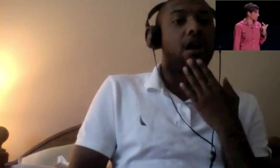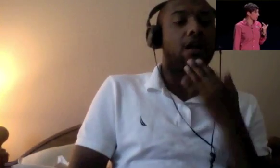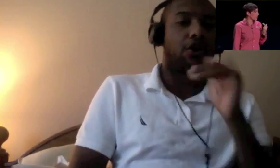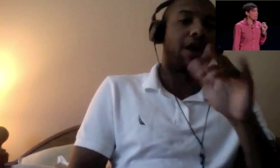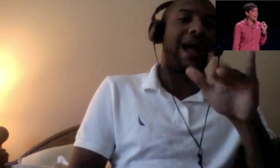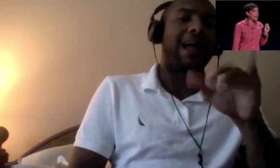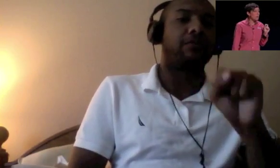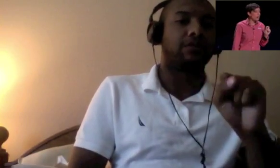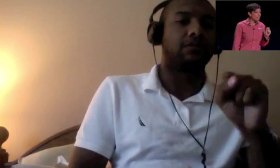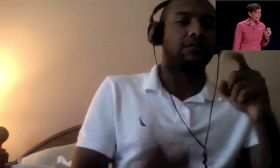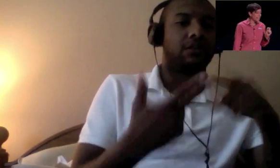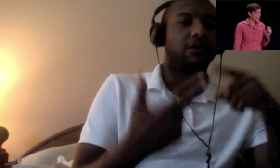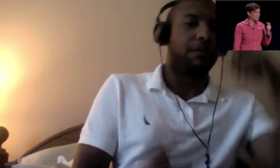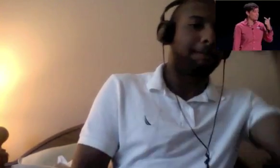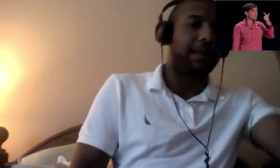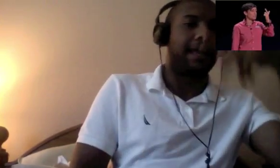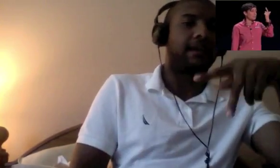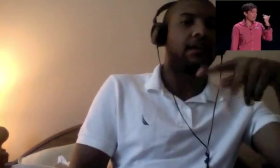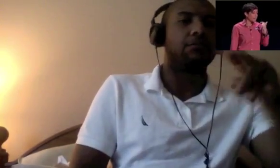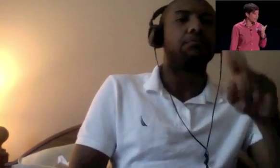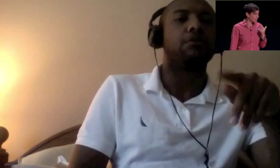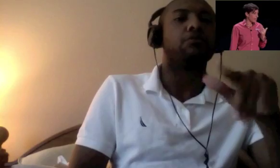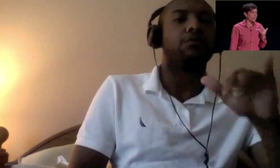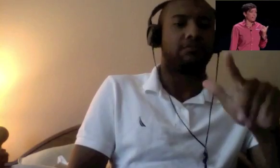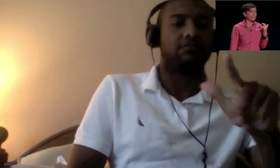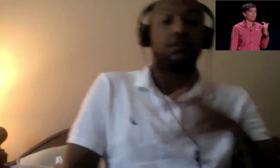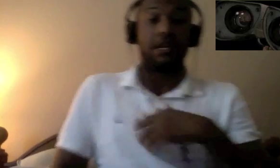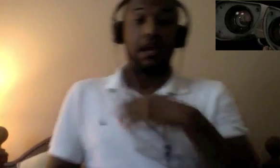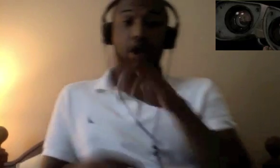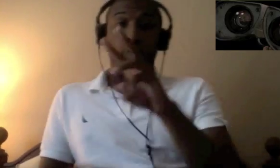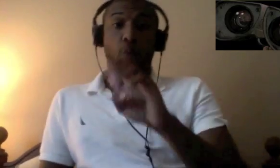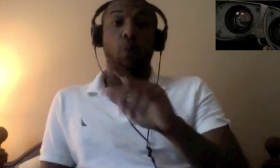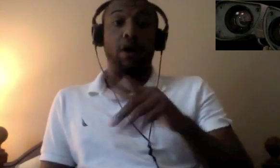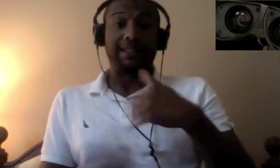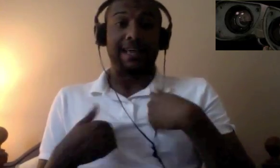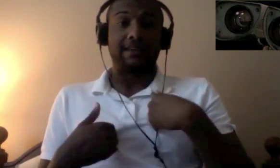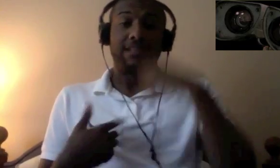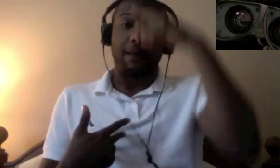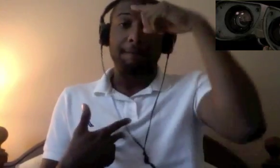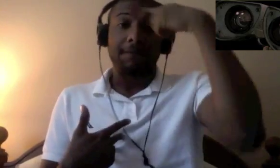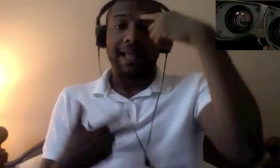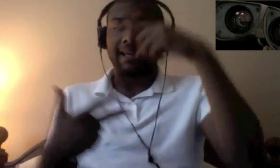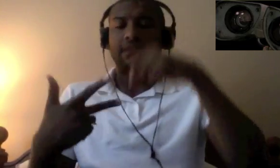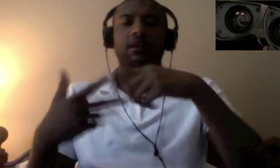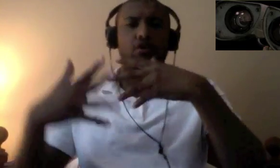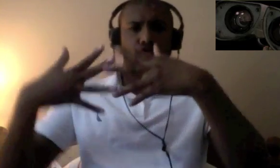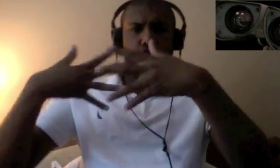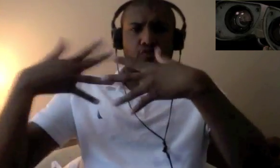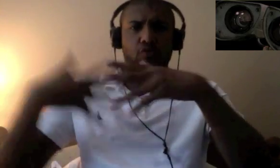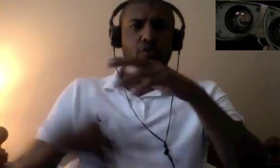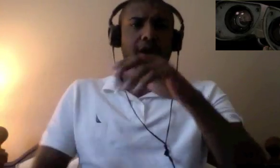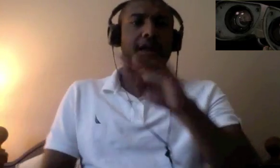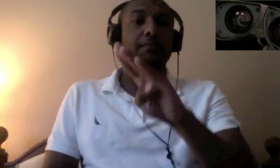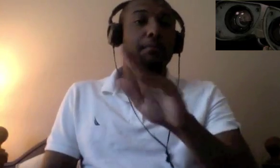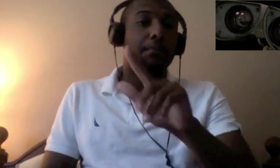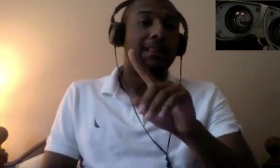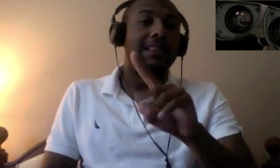pupil. Now Wally has the black of an eye, the gray aperture blades, and the black